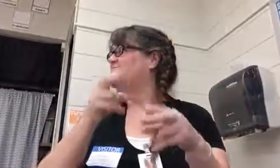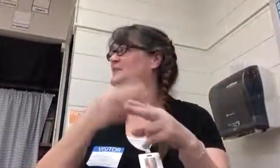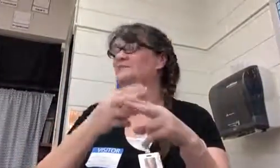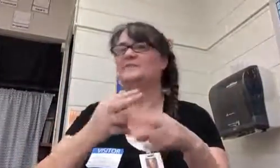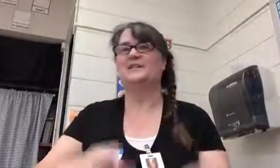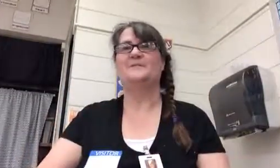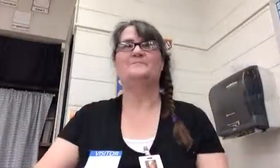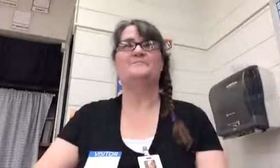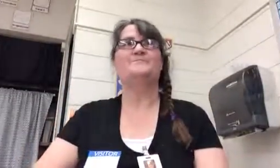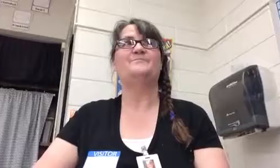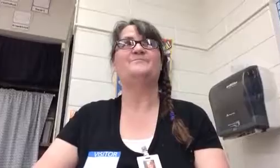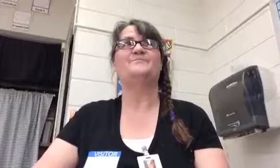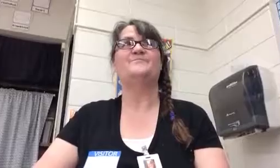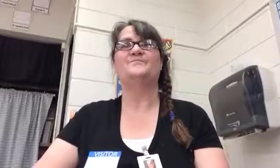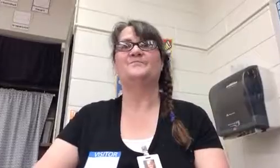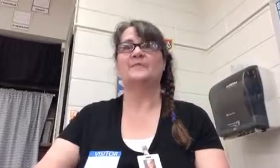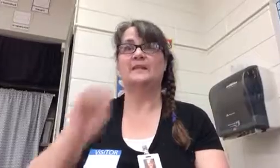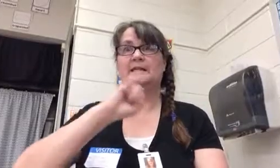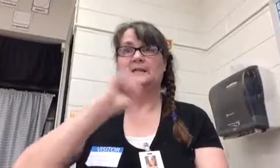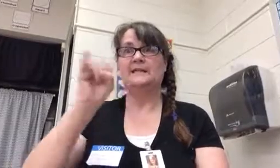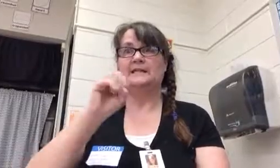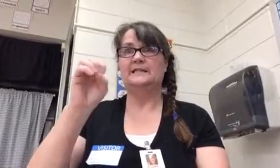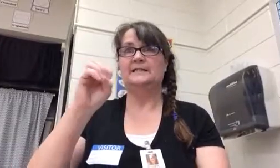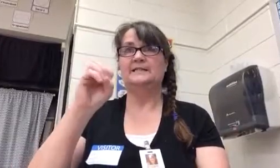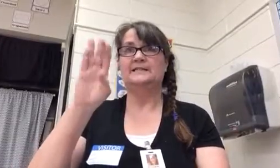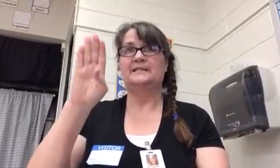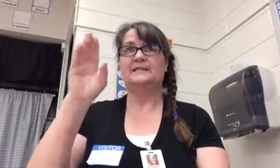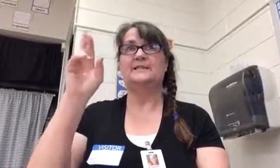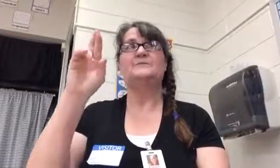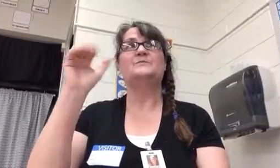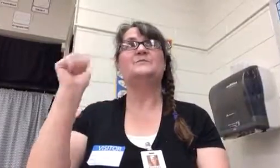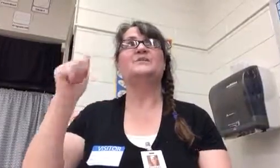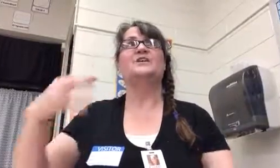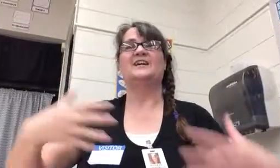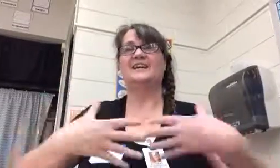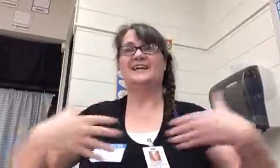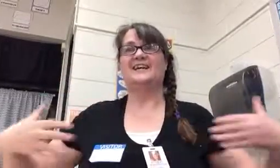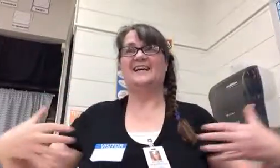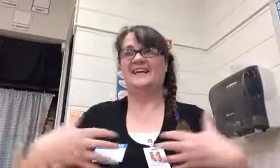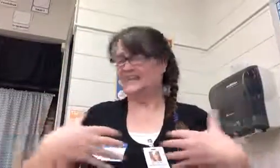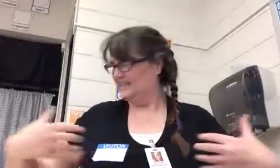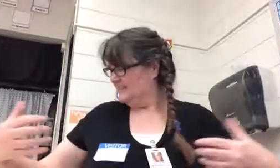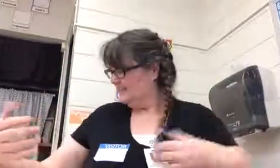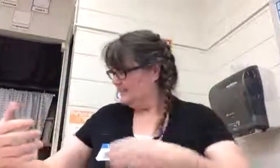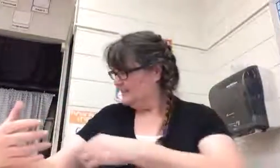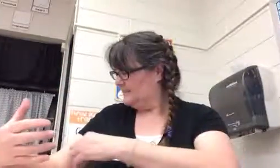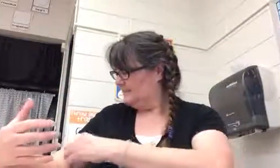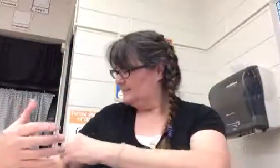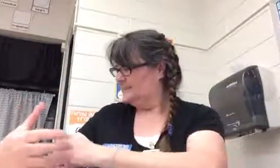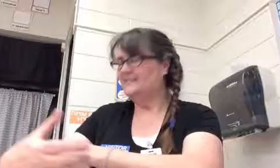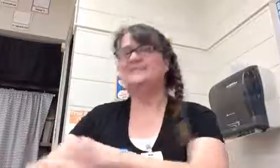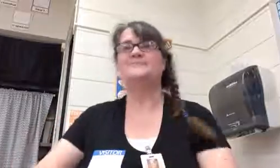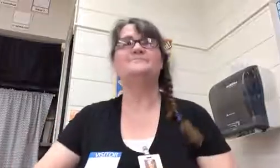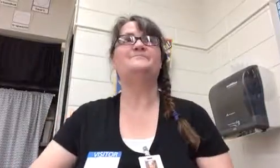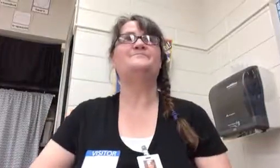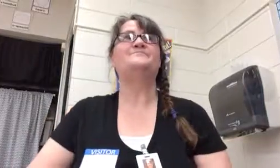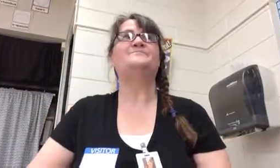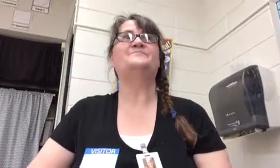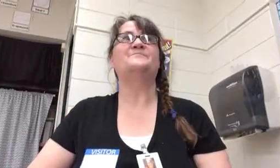Zebra. Okay, zebra. If you remember zebra, show it to me. You guys got it. Very good. Remember, stripes on your chest. Awesome. Hunter, give